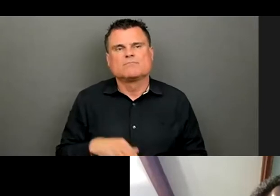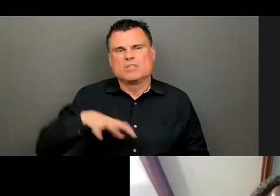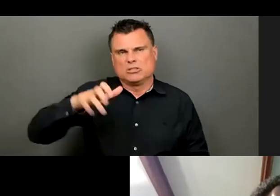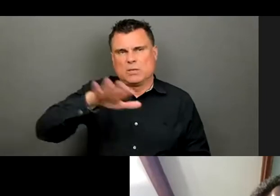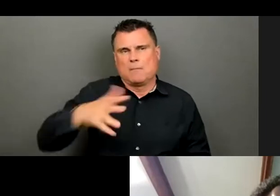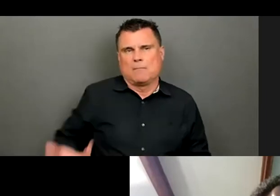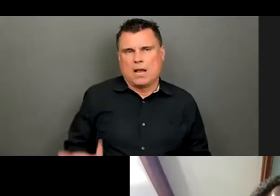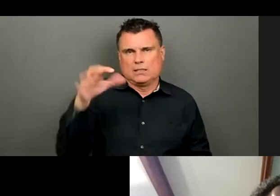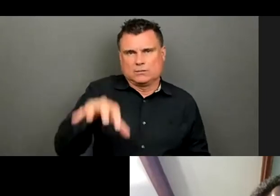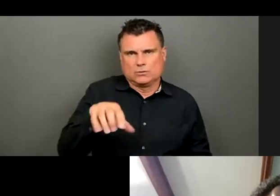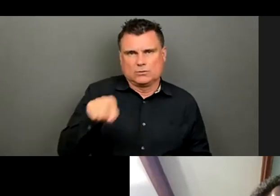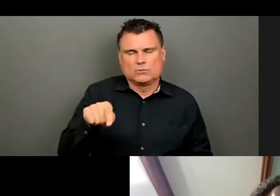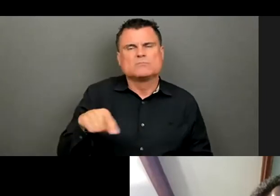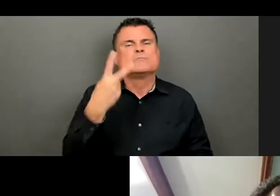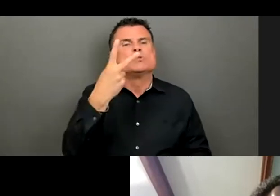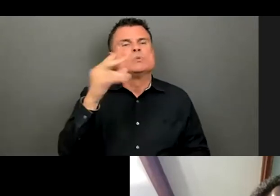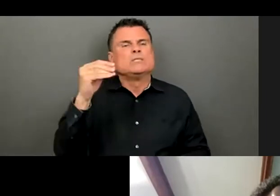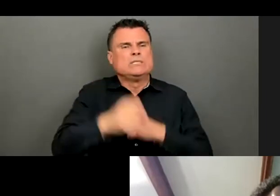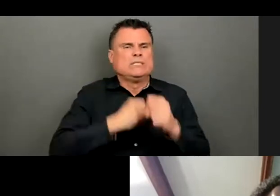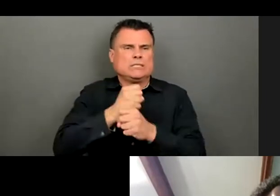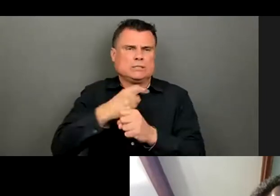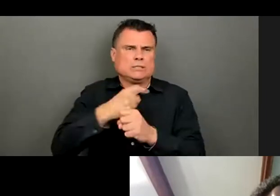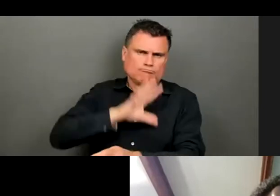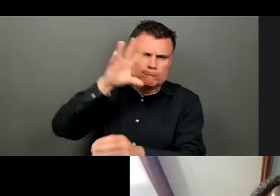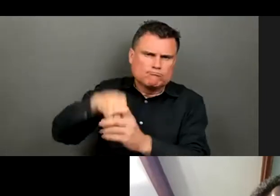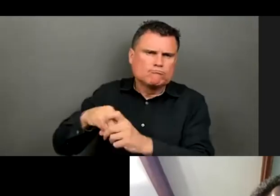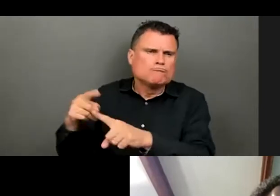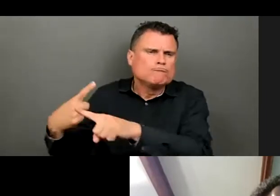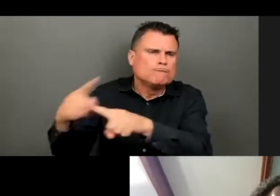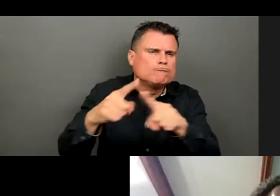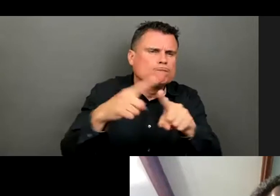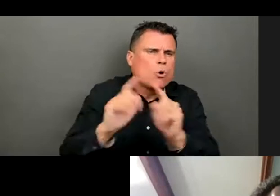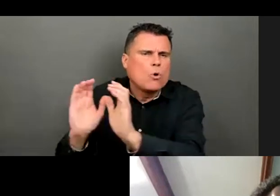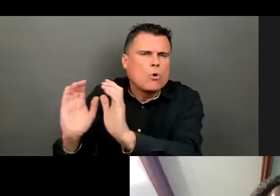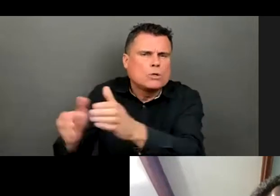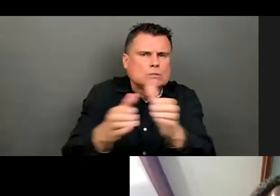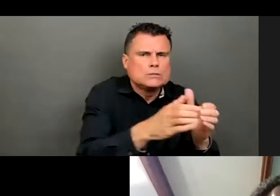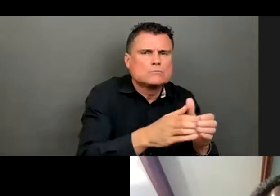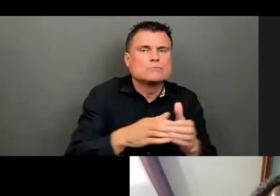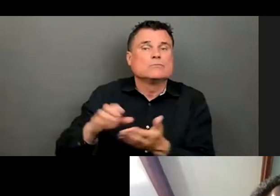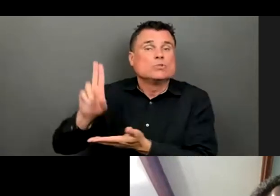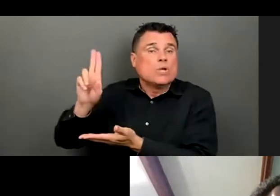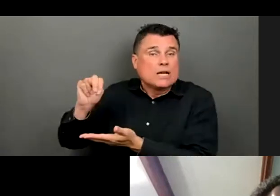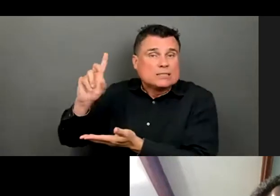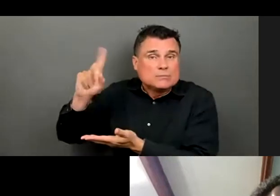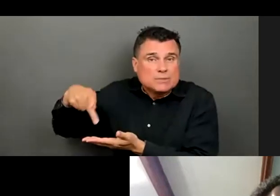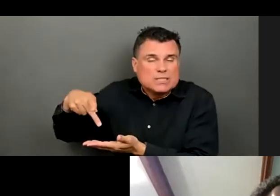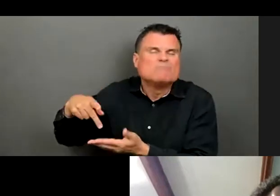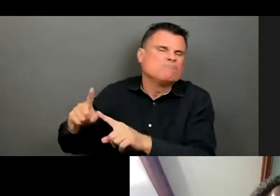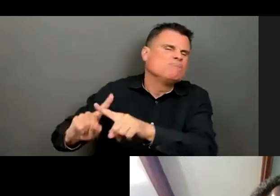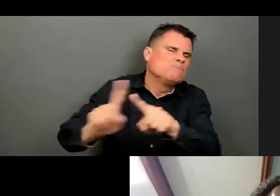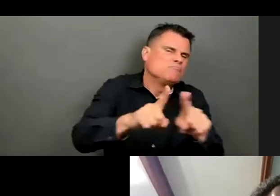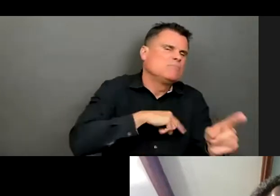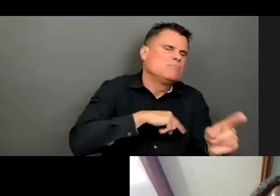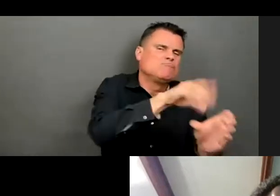There is number of organizations, including CDD and UNDP, et cetera, are working together to make